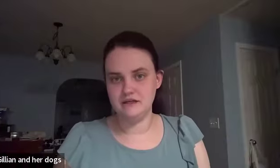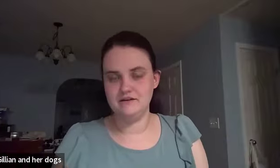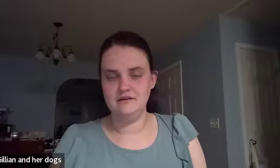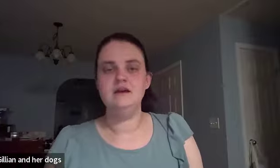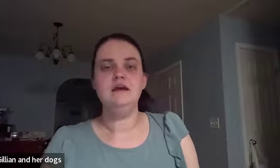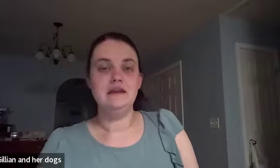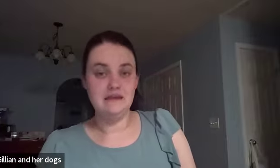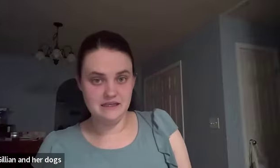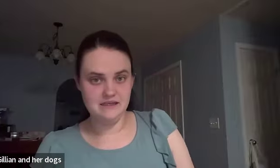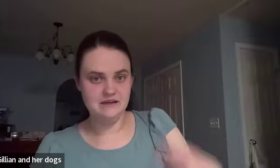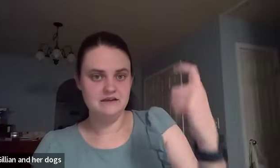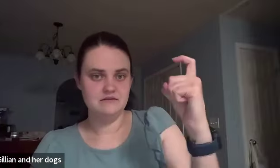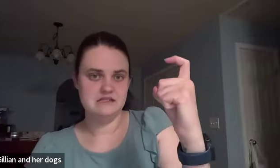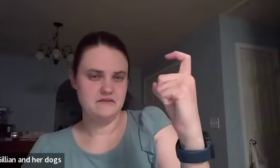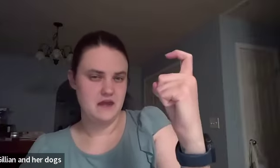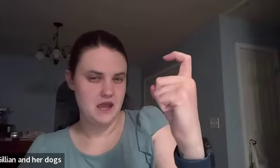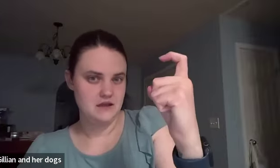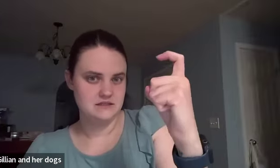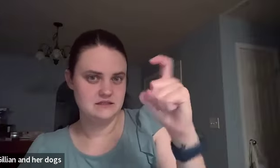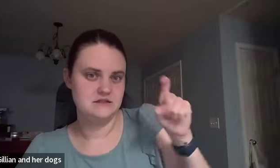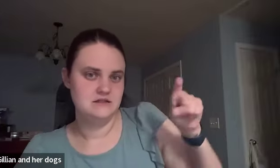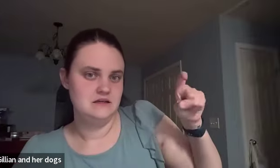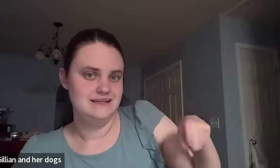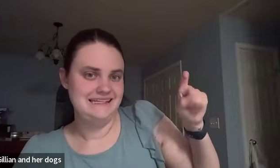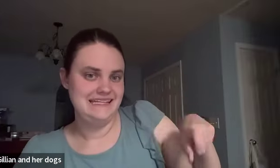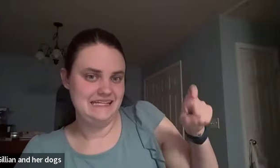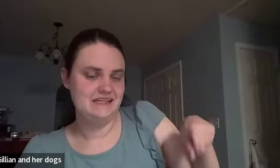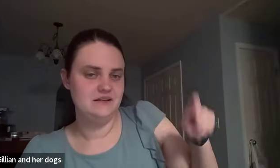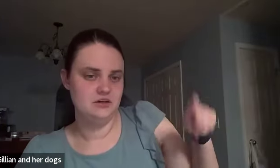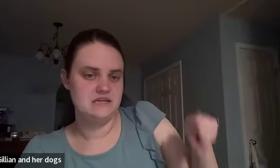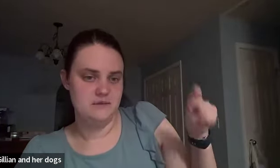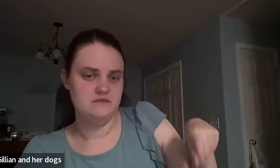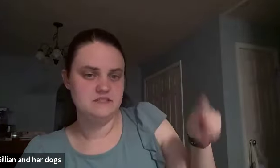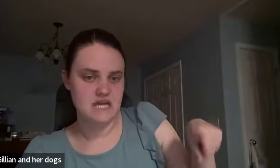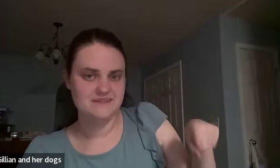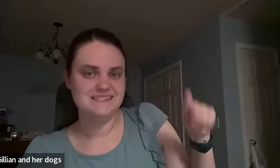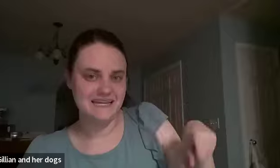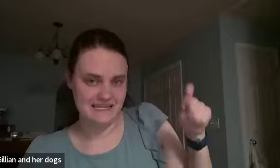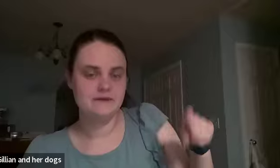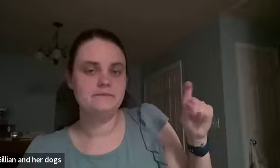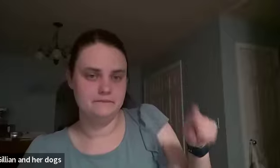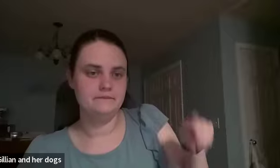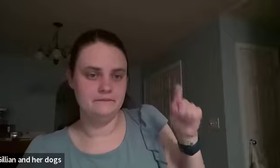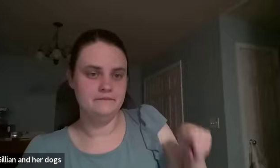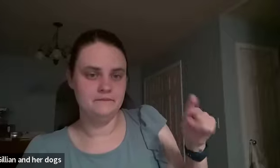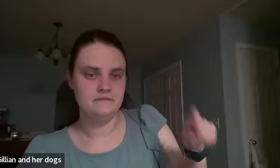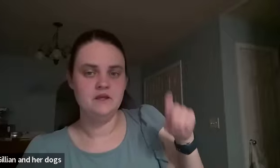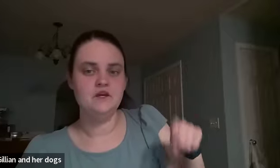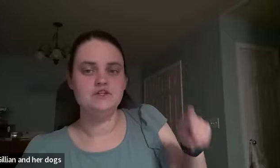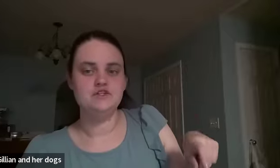need. Need is again that X. Need, you're going to tap it a few times. Need.